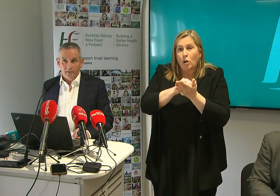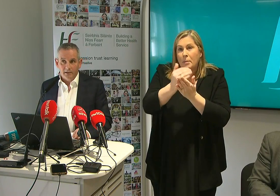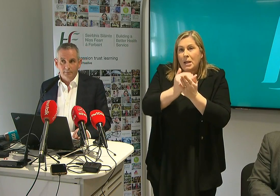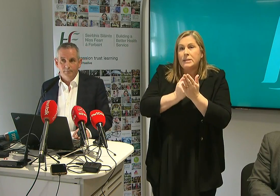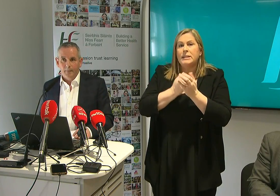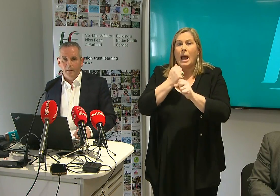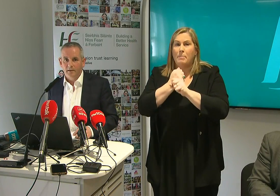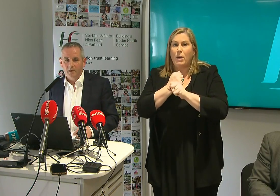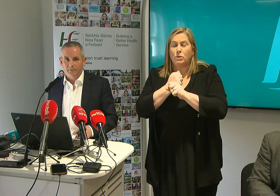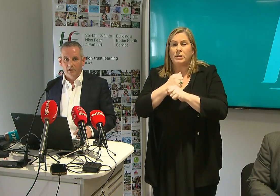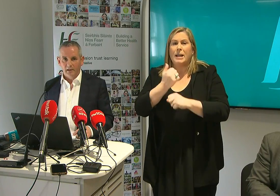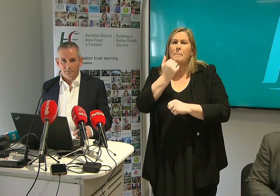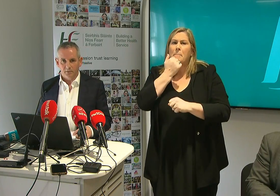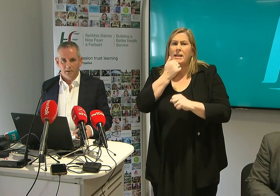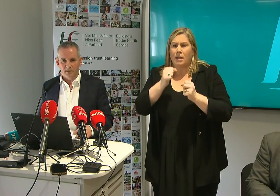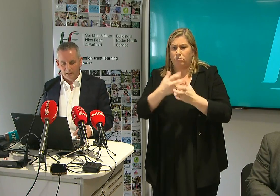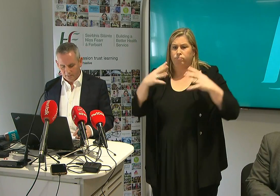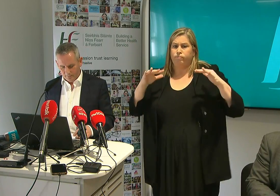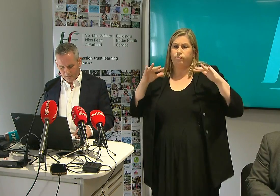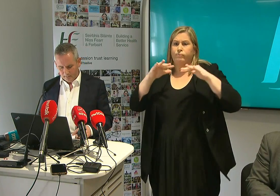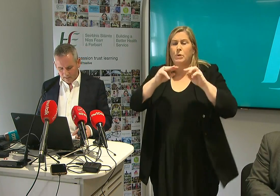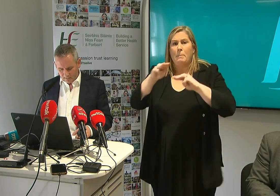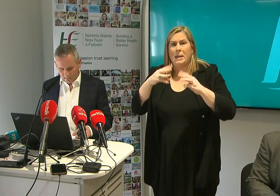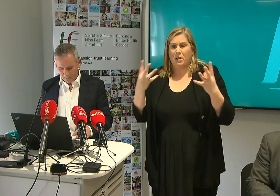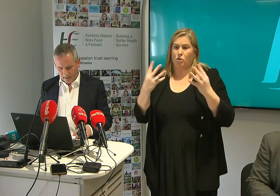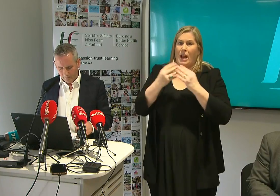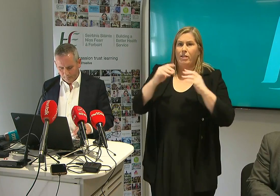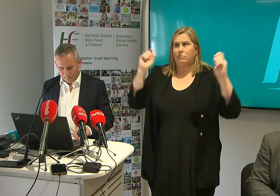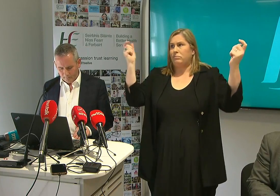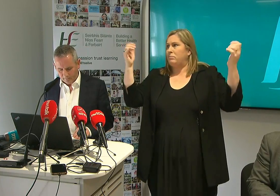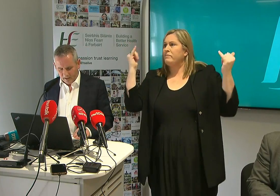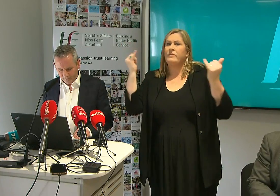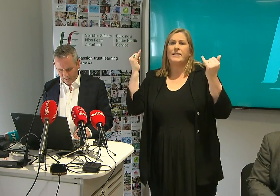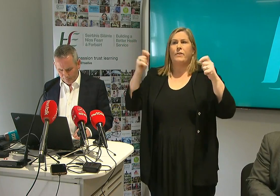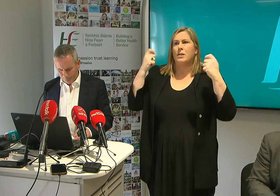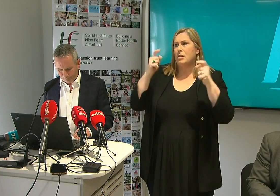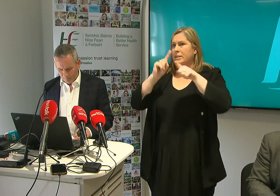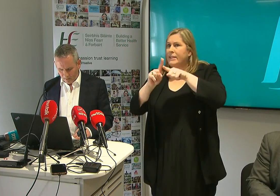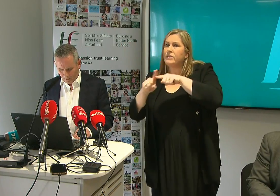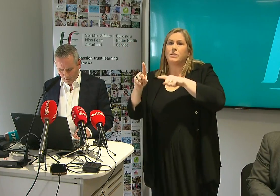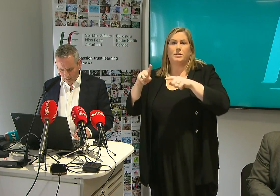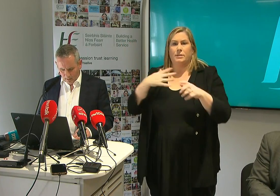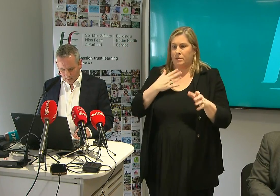mass gatherings is being finalised between ourselves and indeed the NEFIT team.